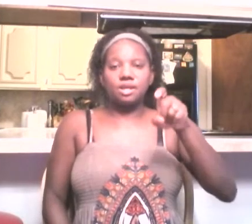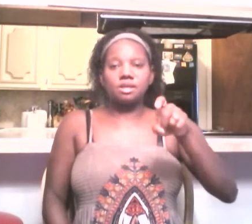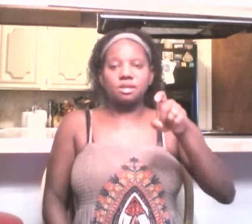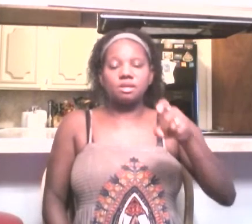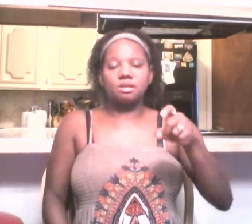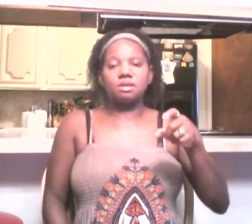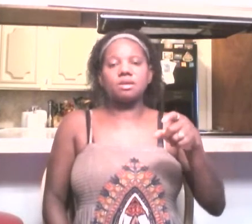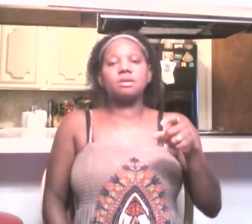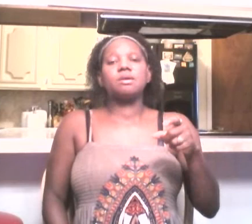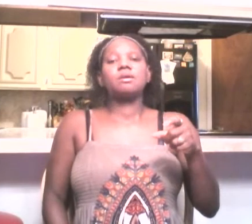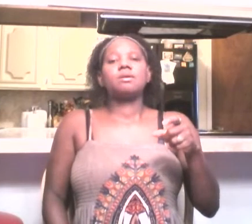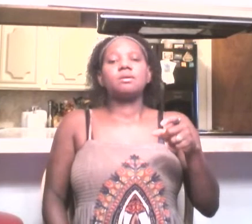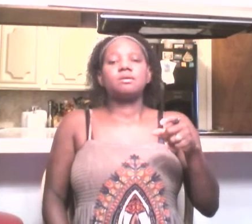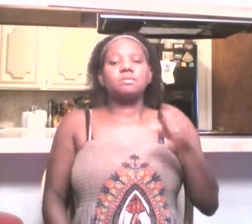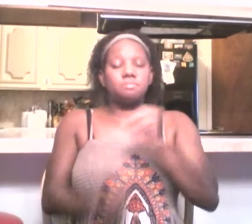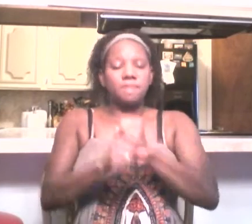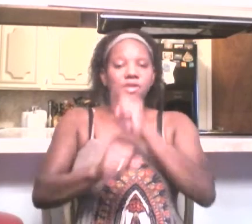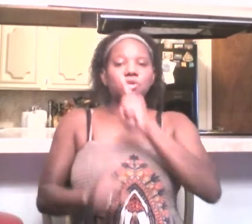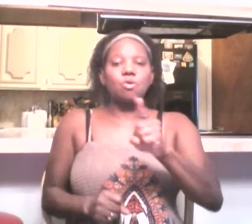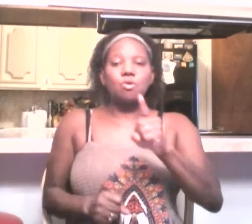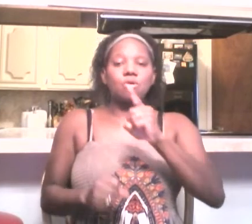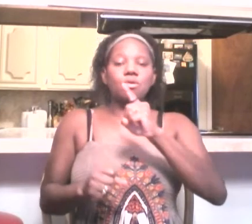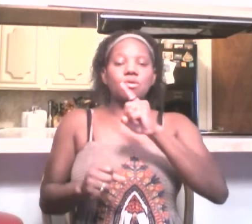need to make sure